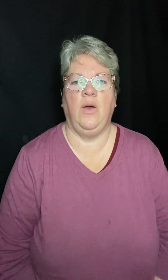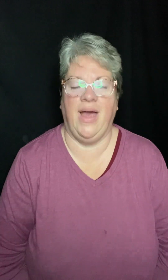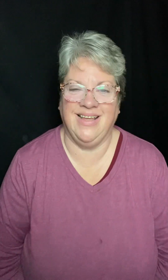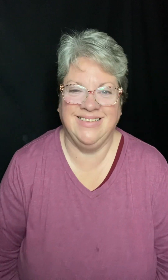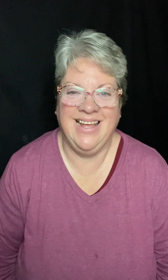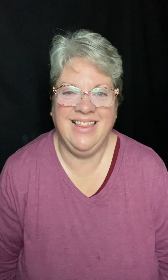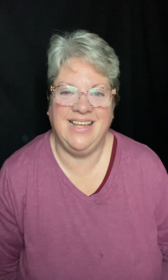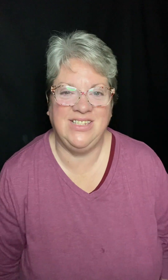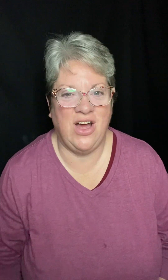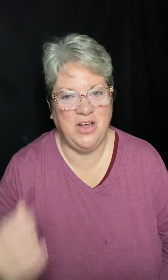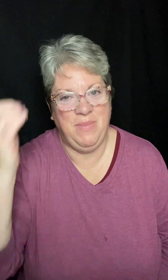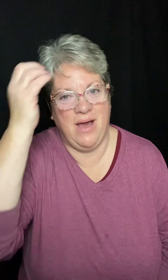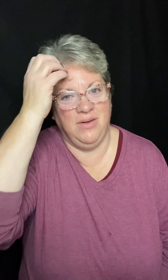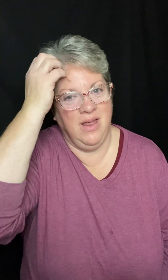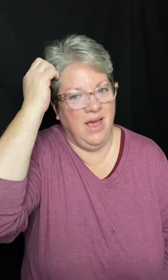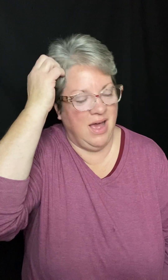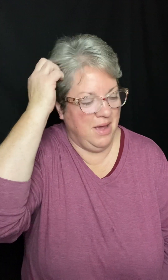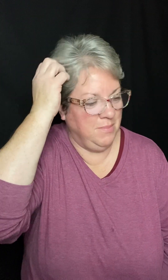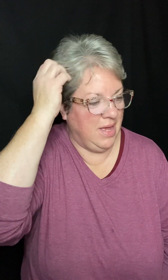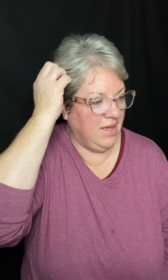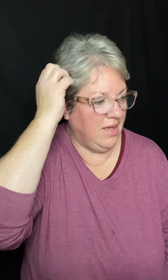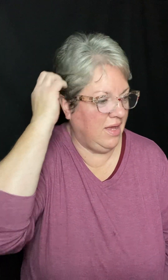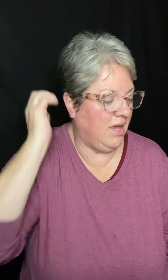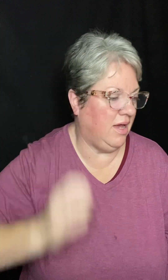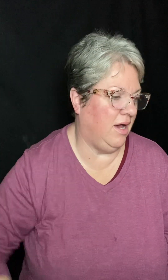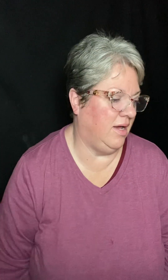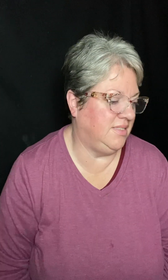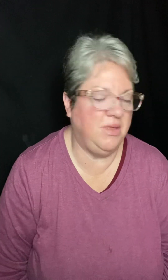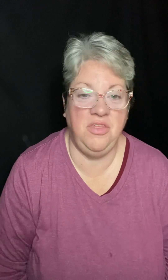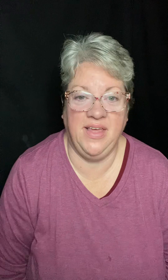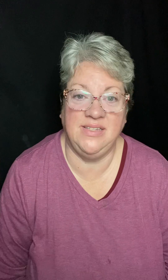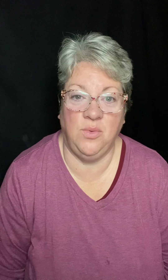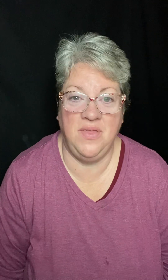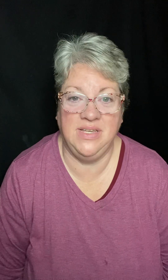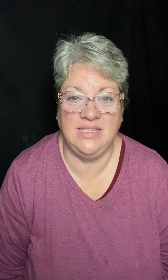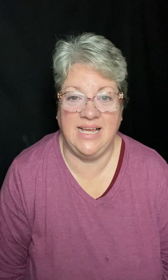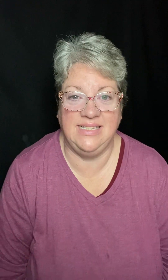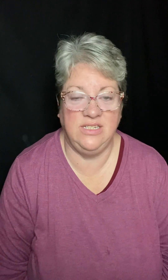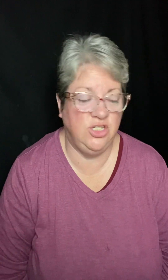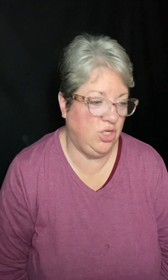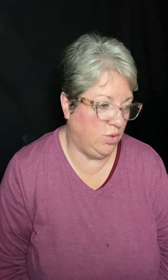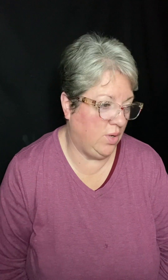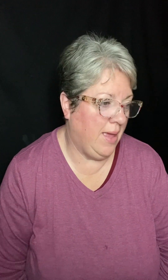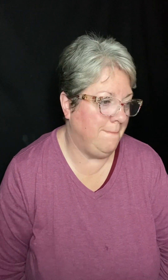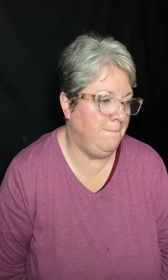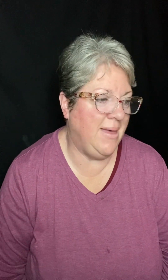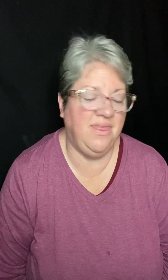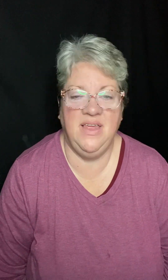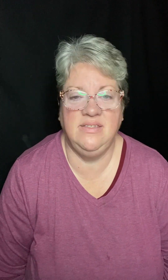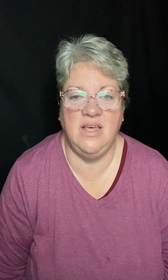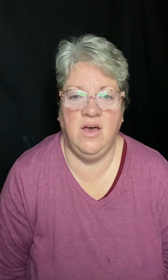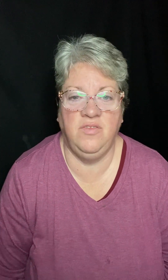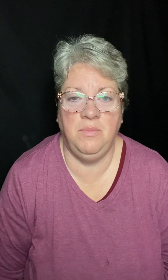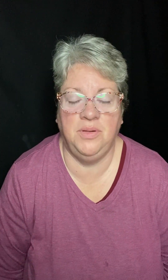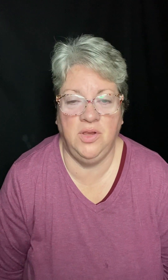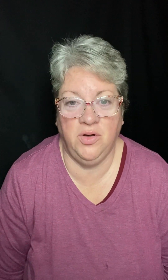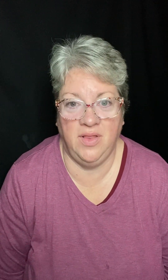Okay, let's talk about some of the things that were on this lesson too. Methods of